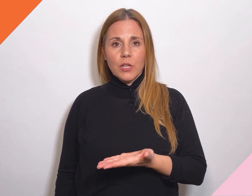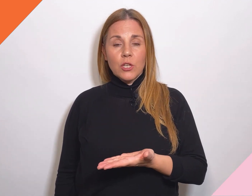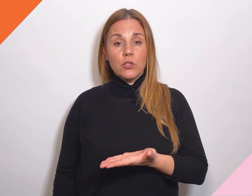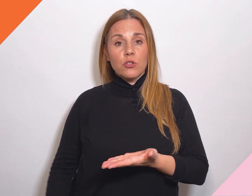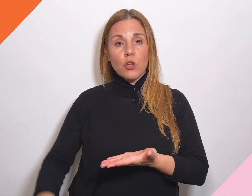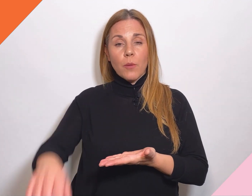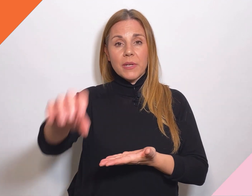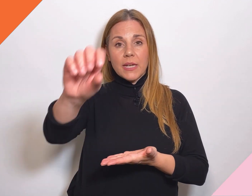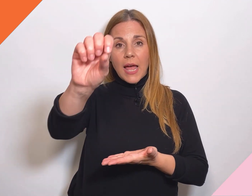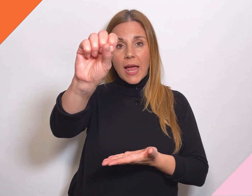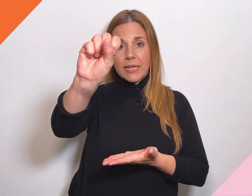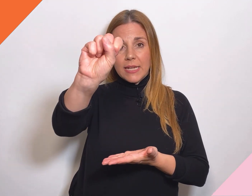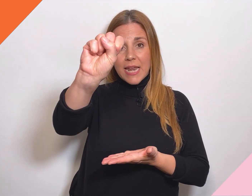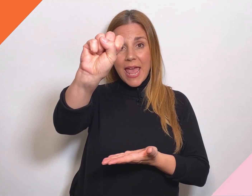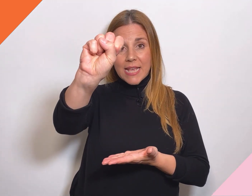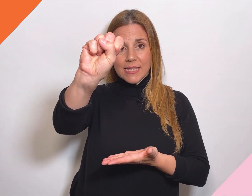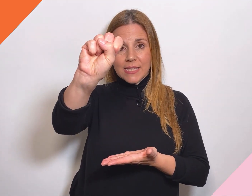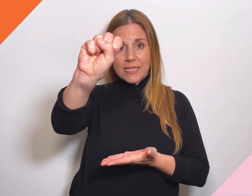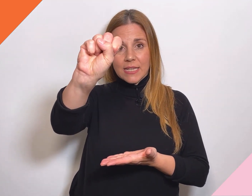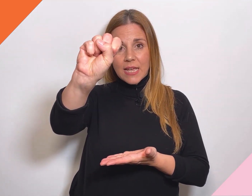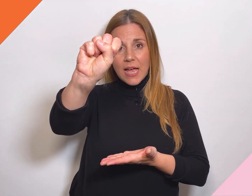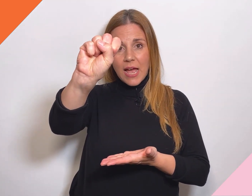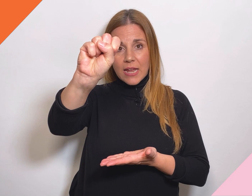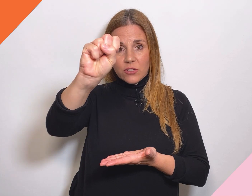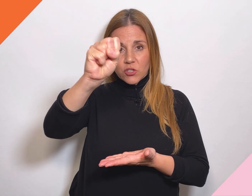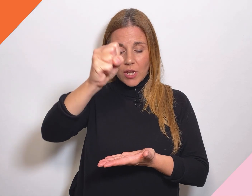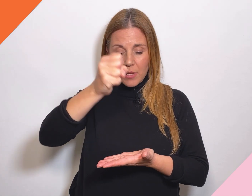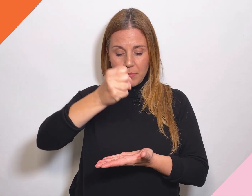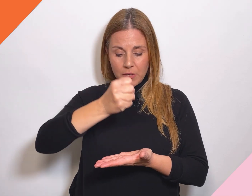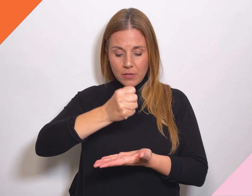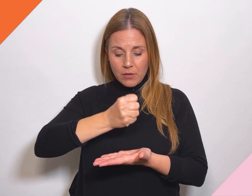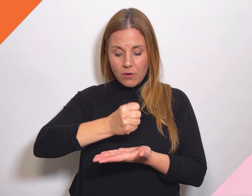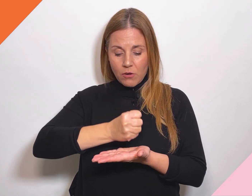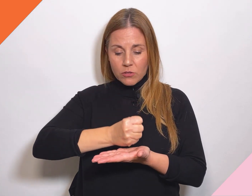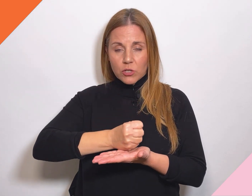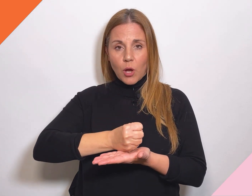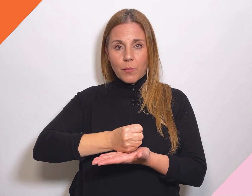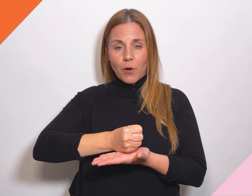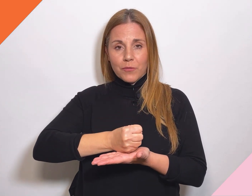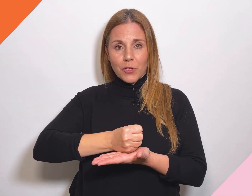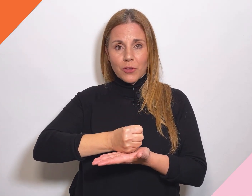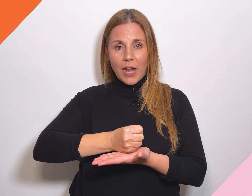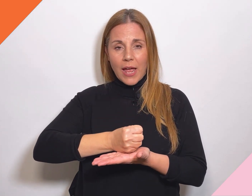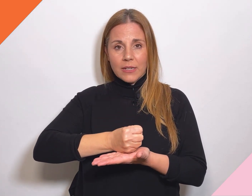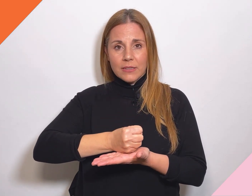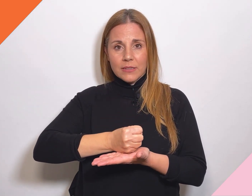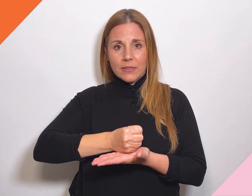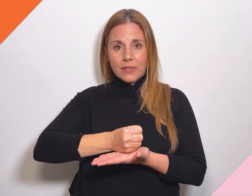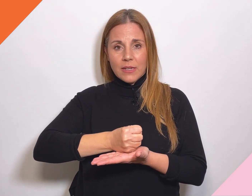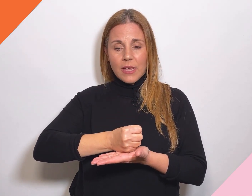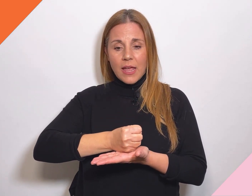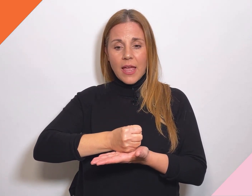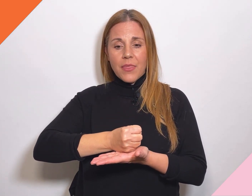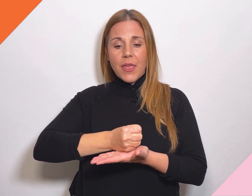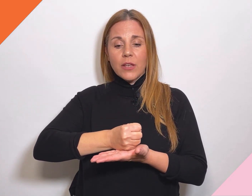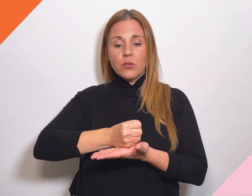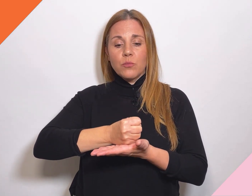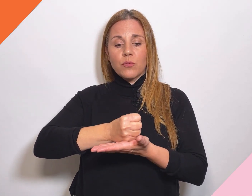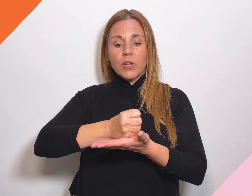your dominant hand in S hand shape on top of the other hand, and then you bring